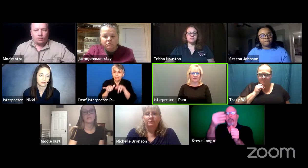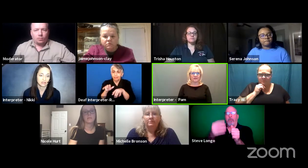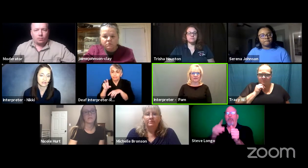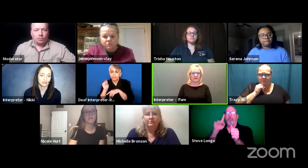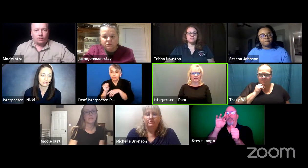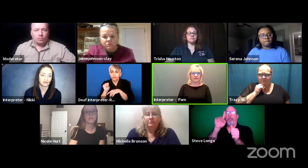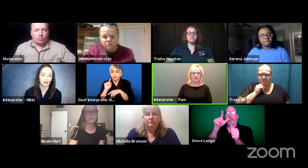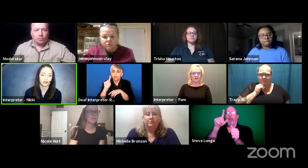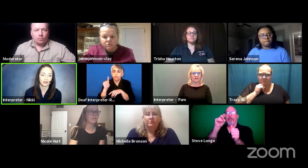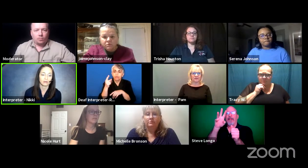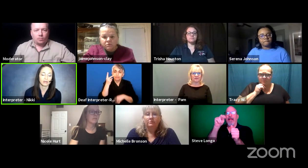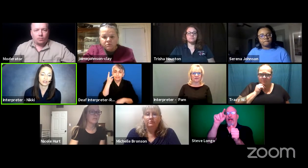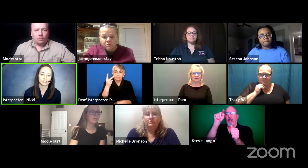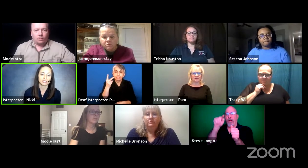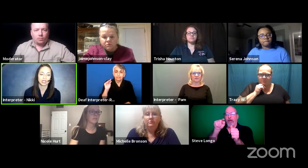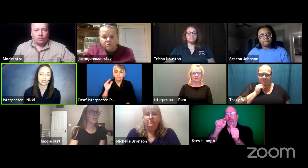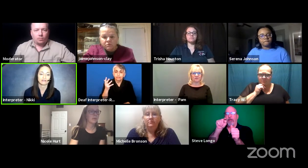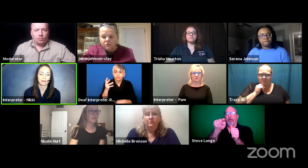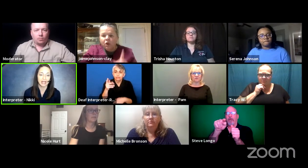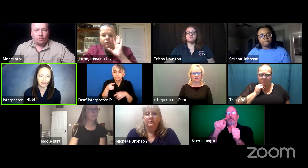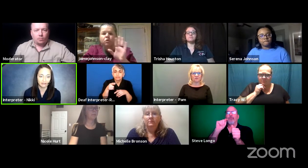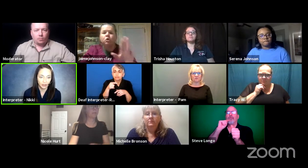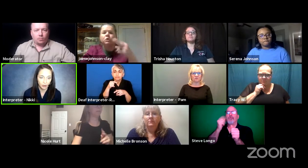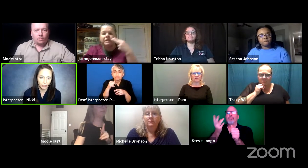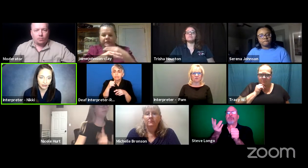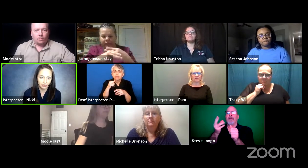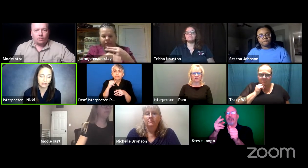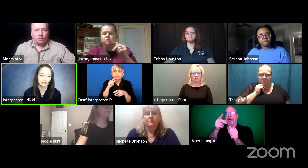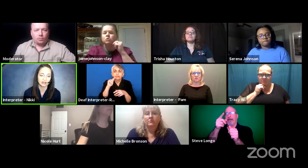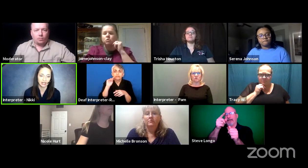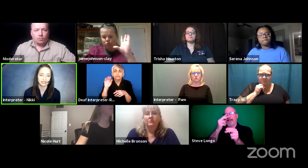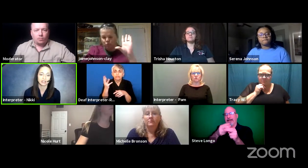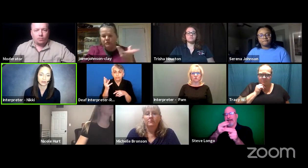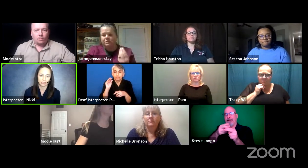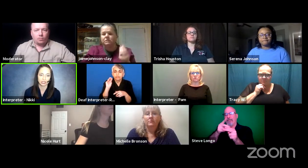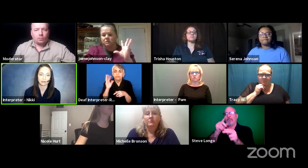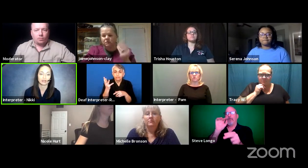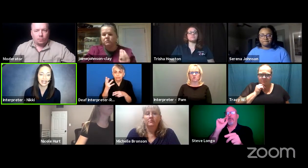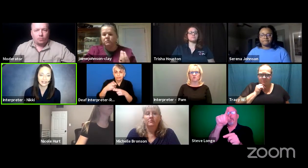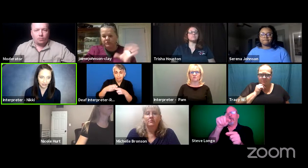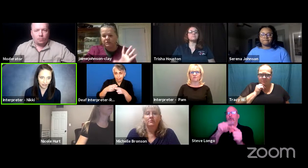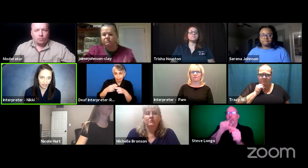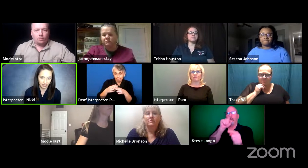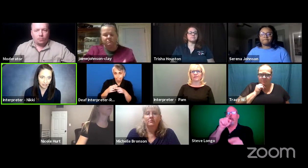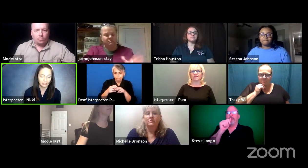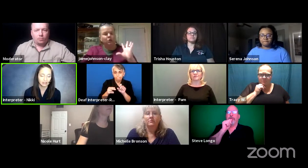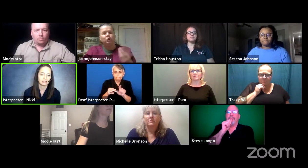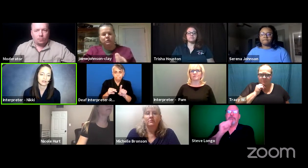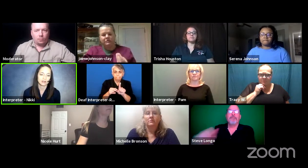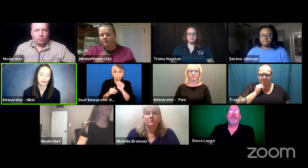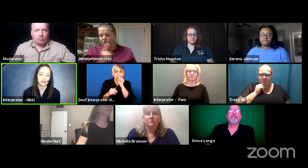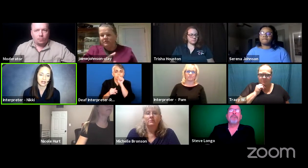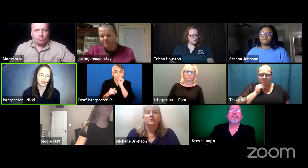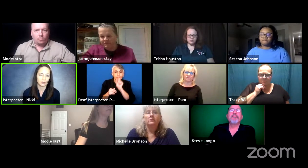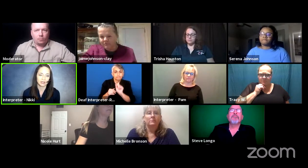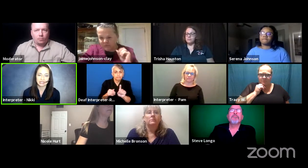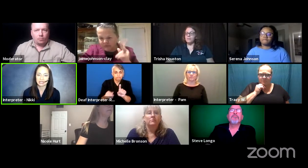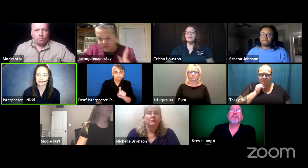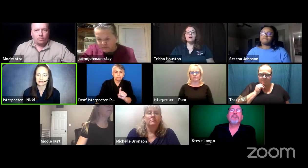This is Steve Longo. Make sure to change it from everyone to selecting Tricia privately so that not everyone sees